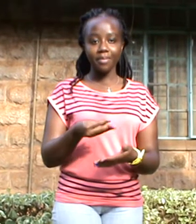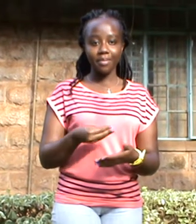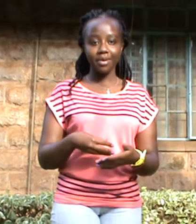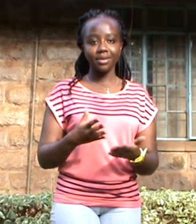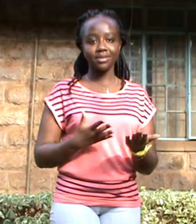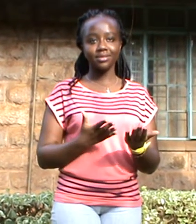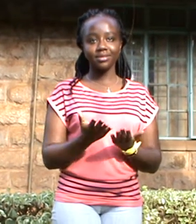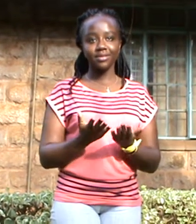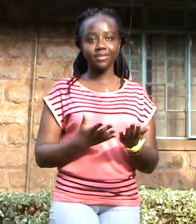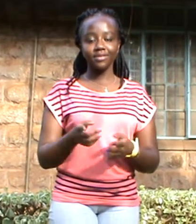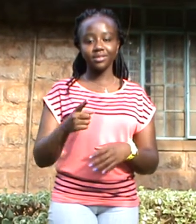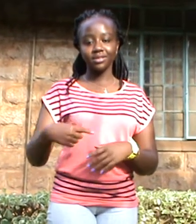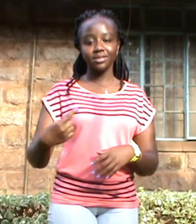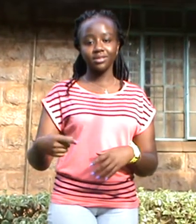Fee pay but go home empty